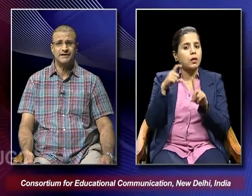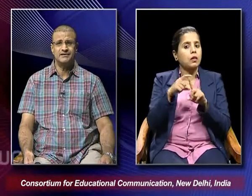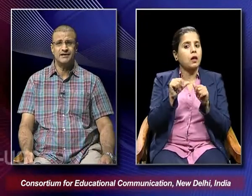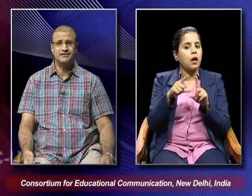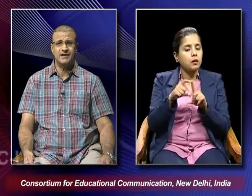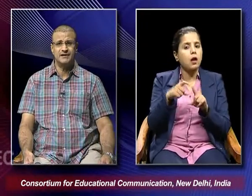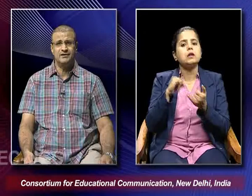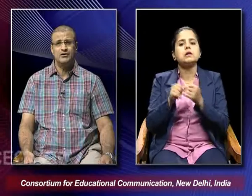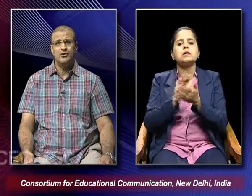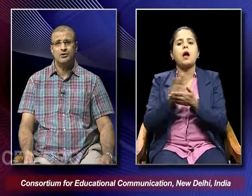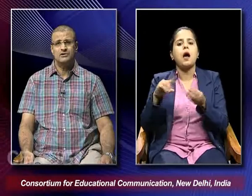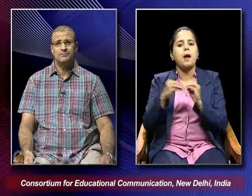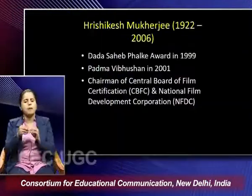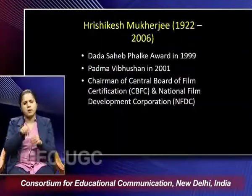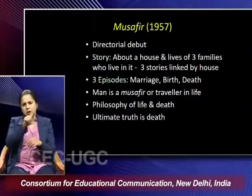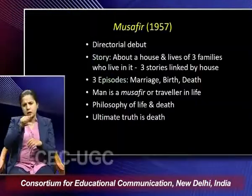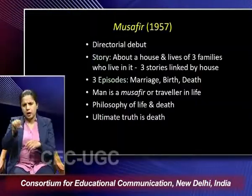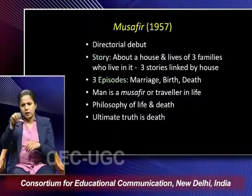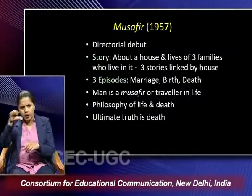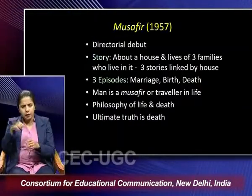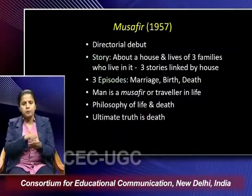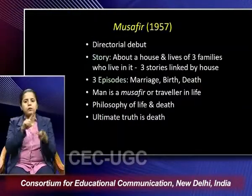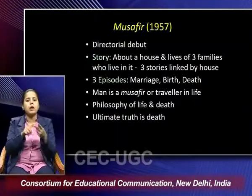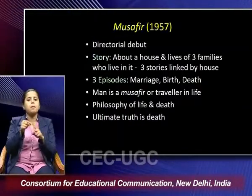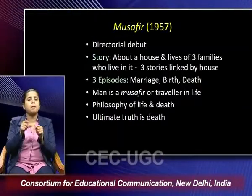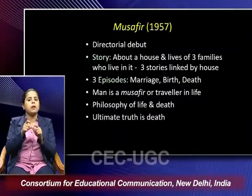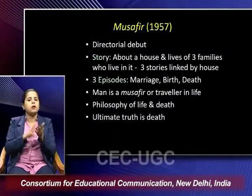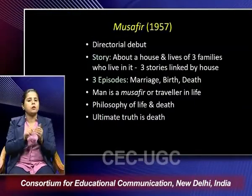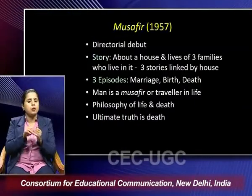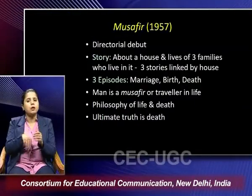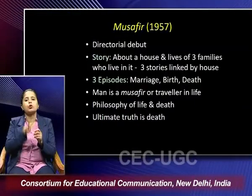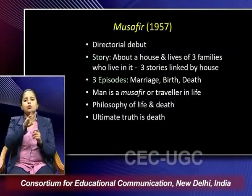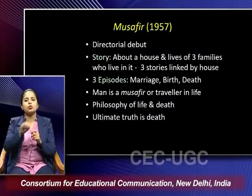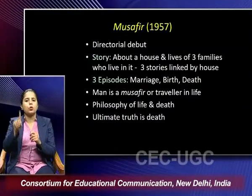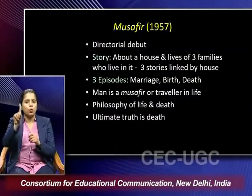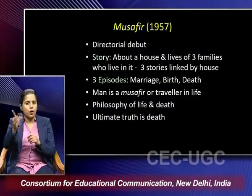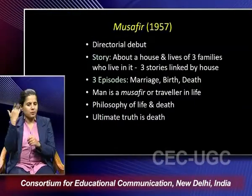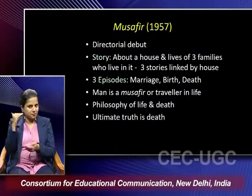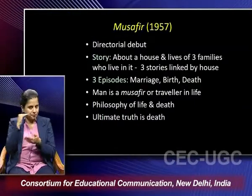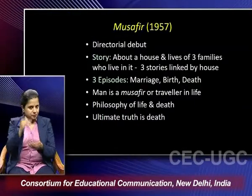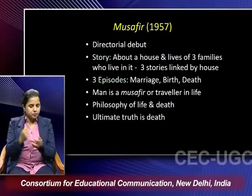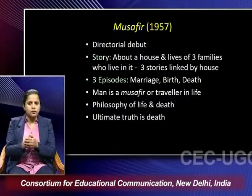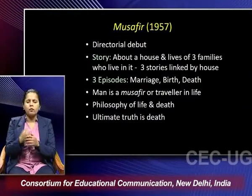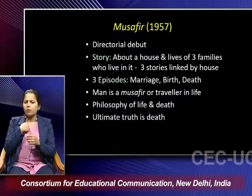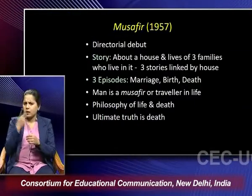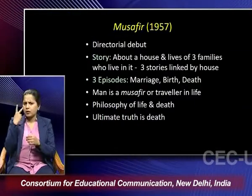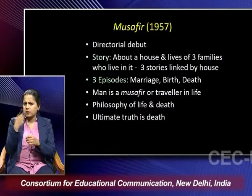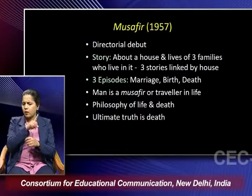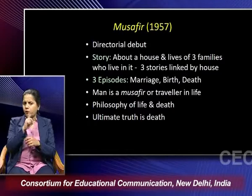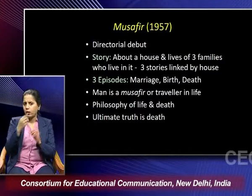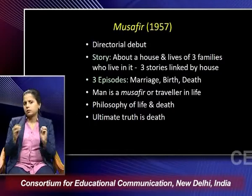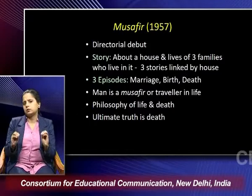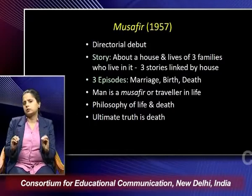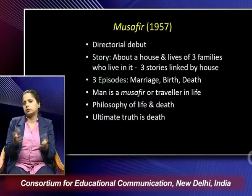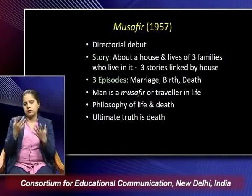in 1999 or the Padma Vibhushan in 2001. And we see that he initially